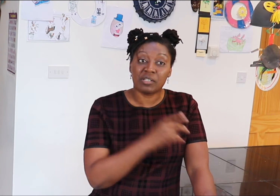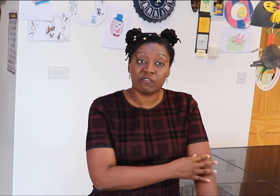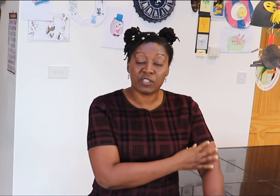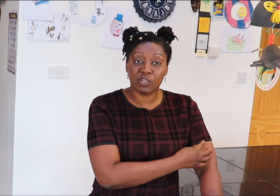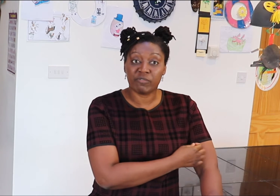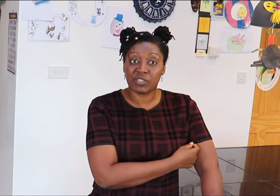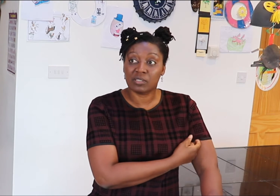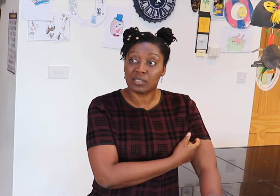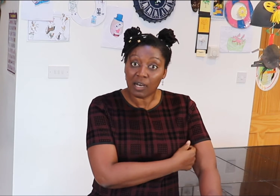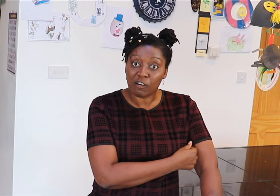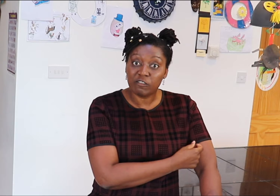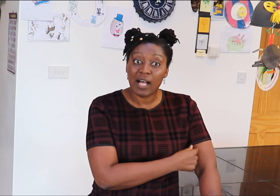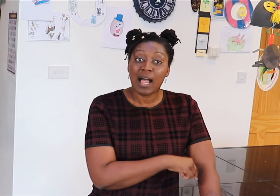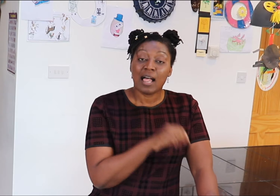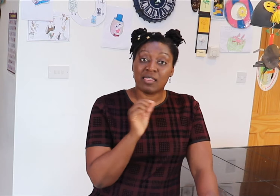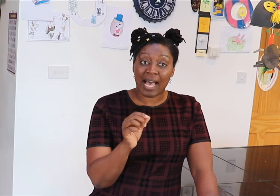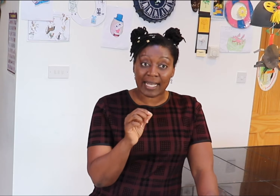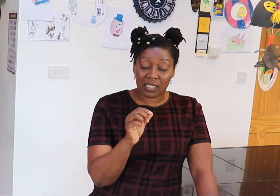of the Human Physical Self, that